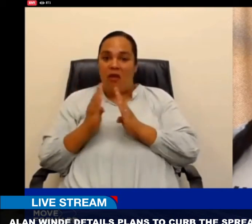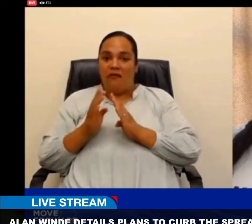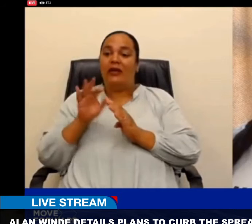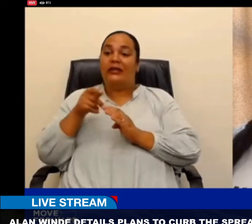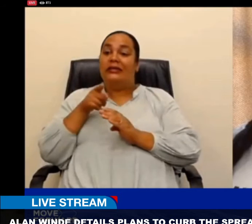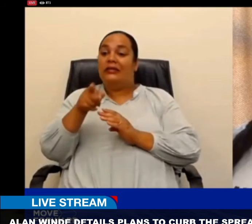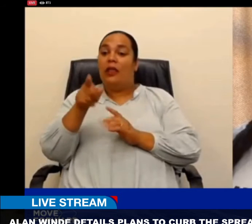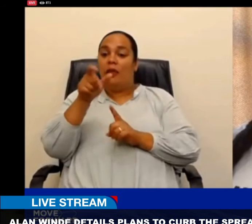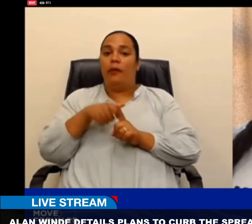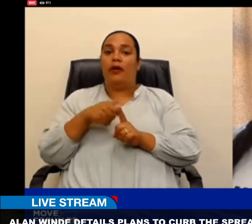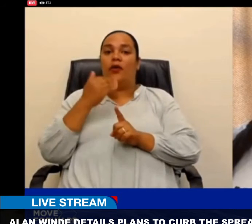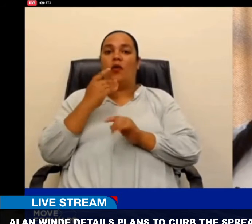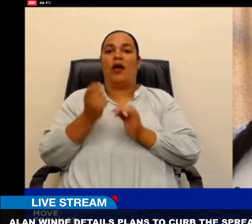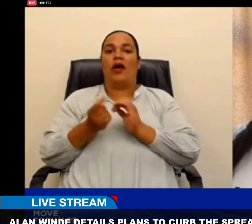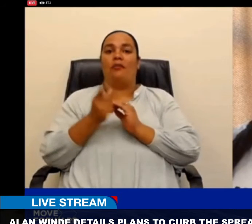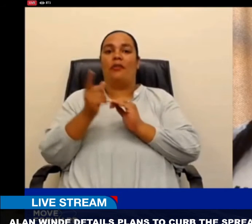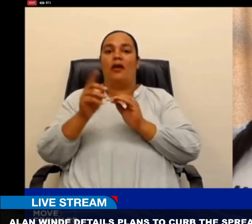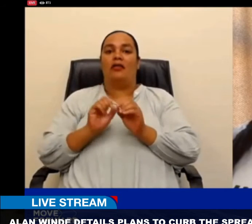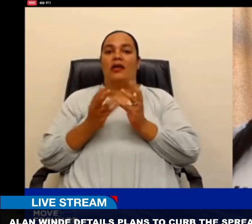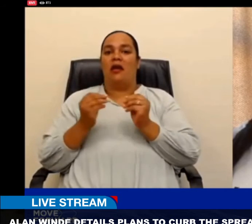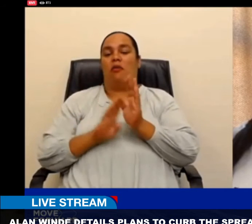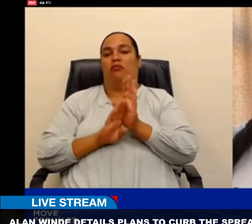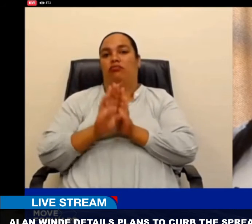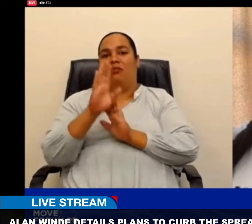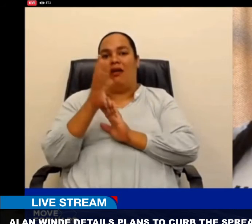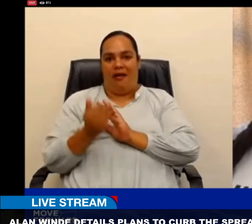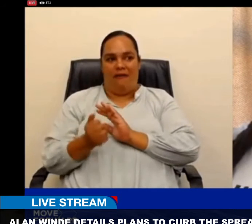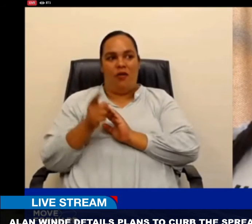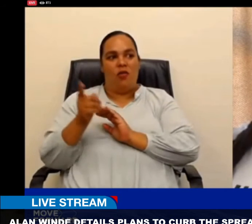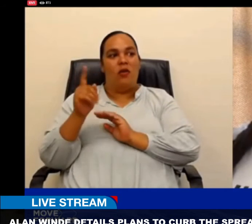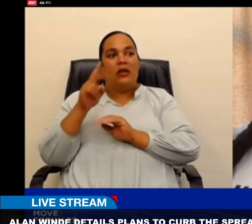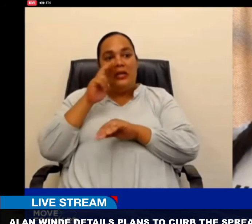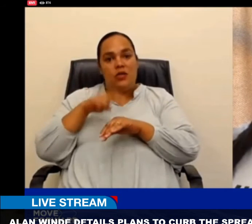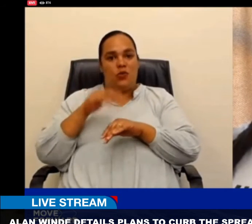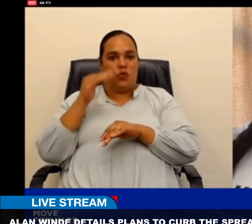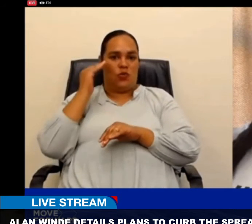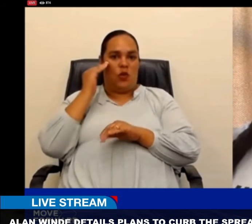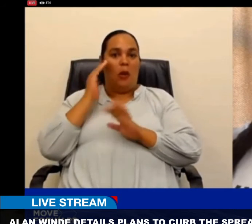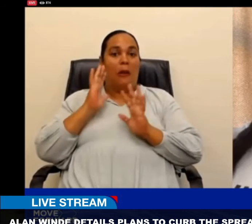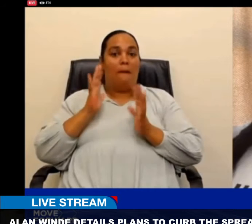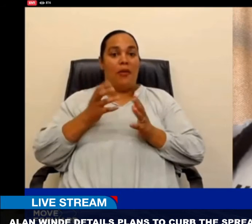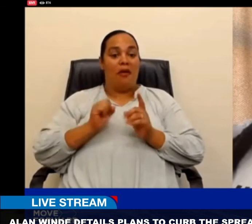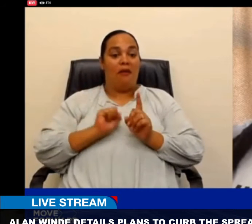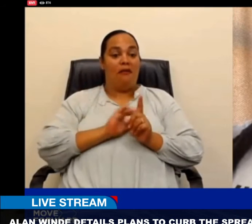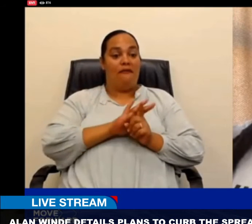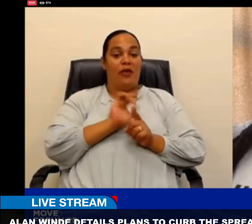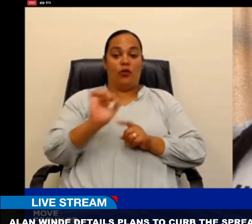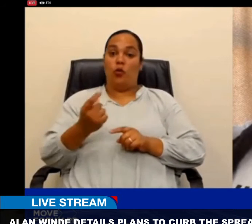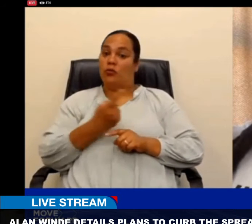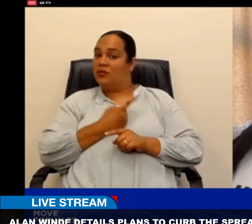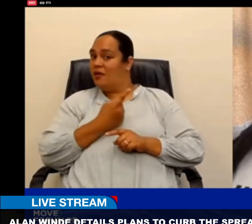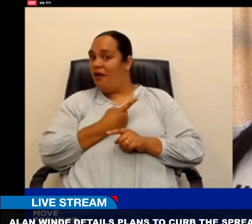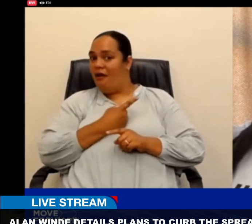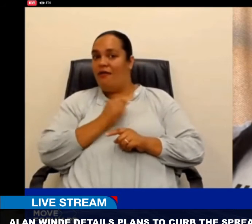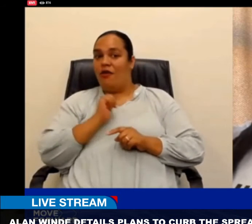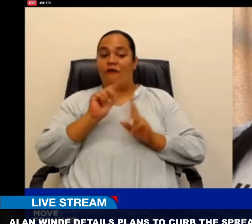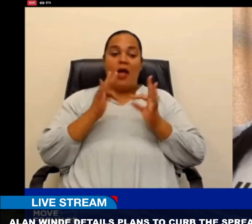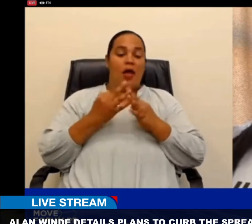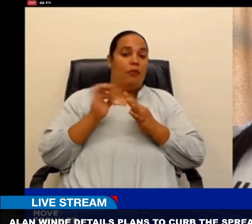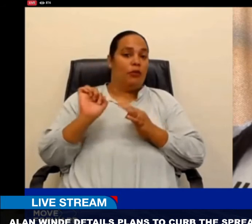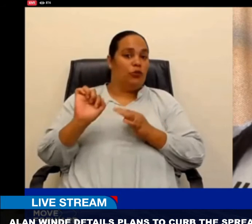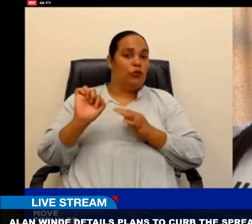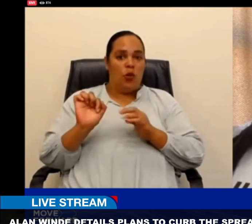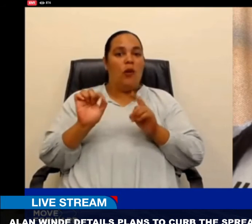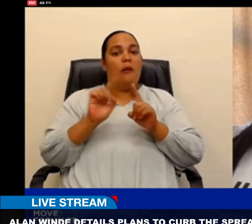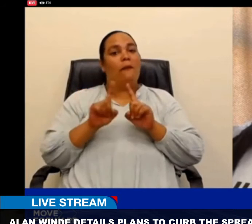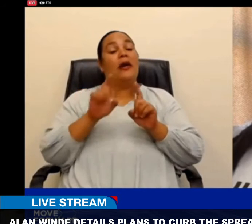who ended up having increase in these numbers. They must know that it's not only affecting themselves and their families, but it